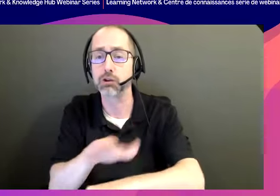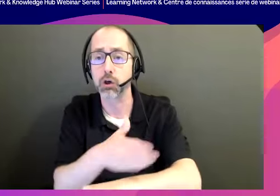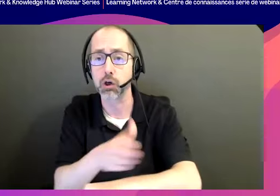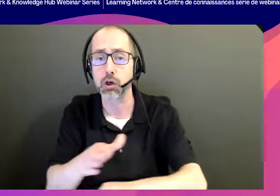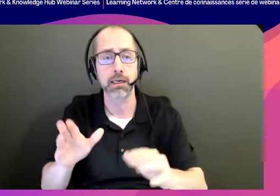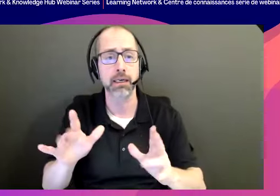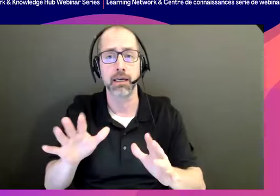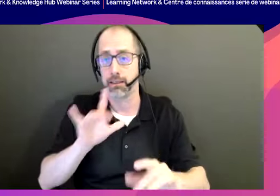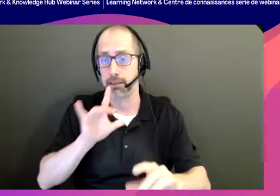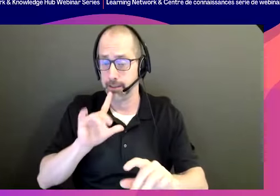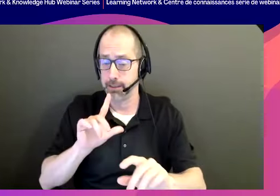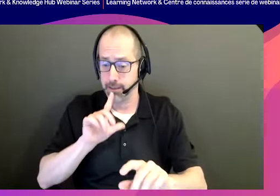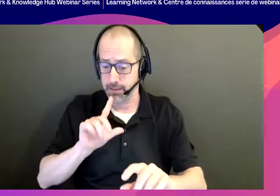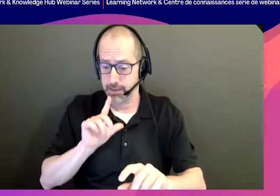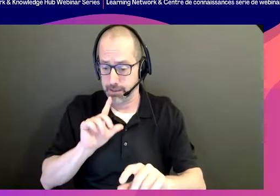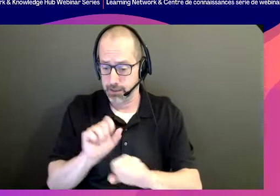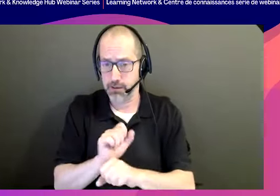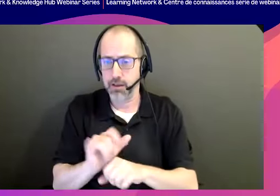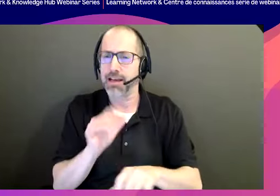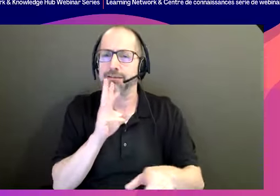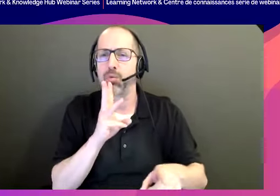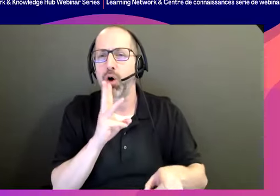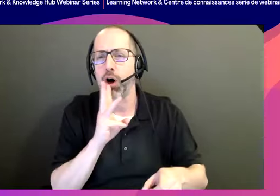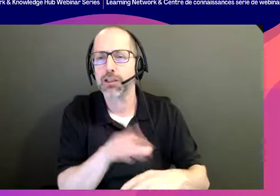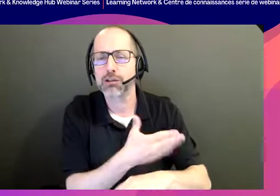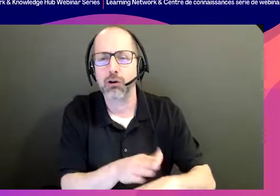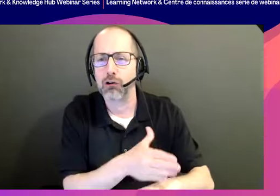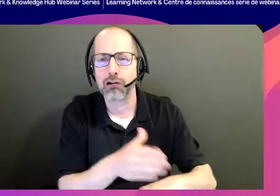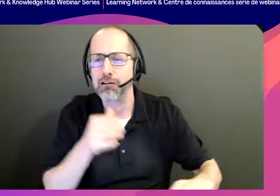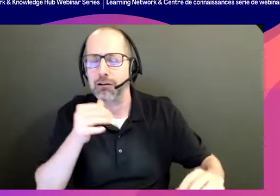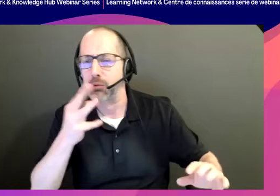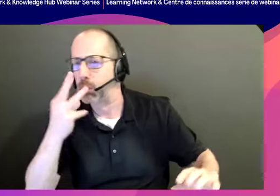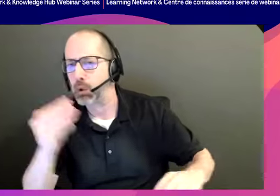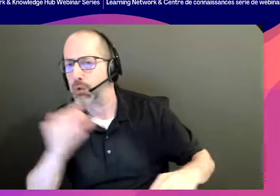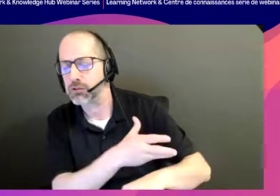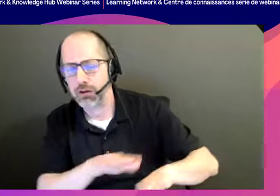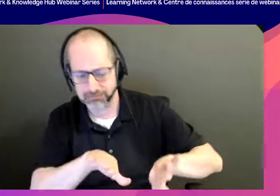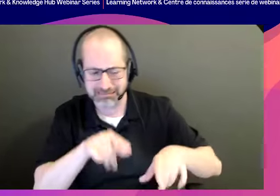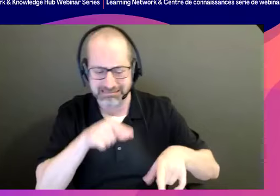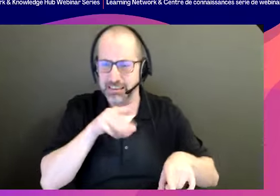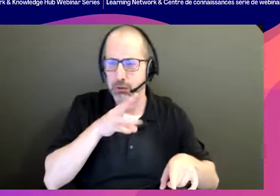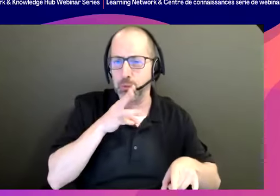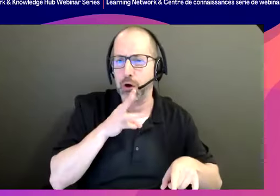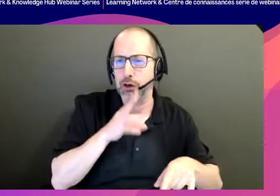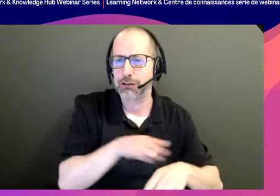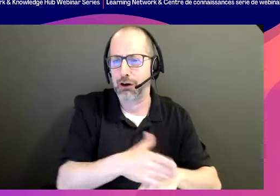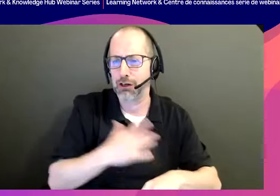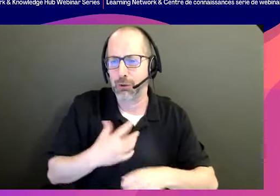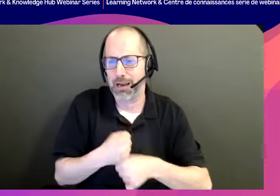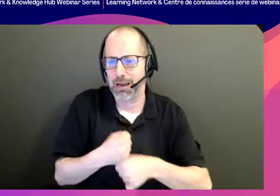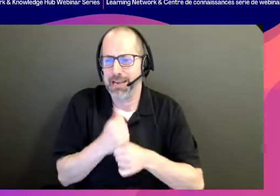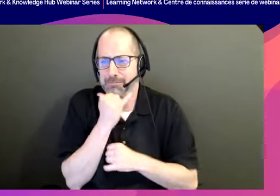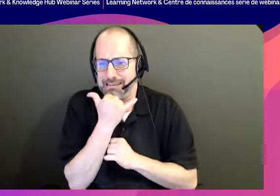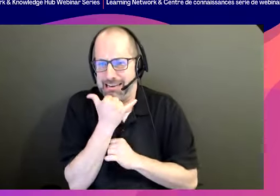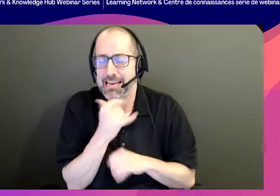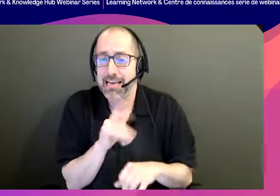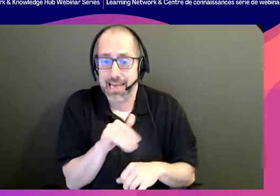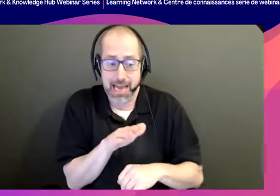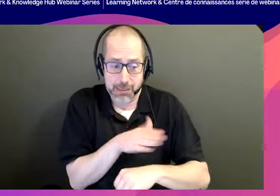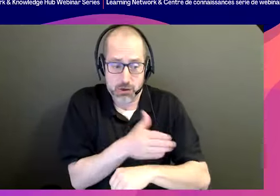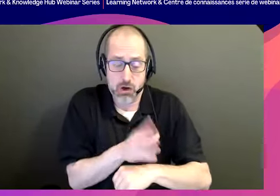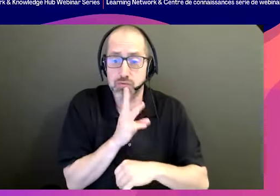it was the water song, which is, I made a mistake in the beginning. It's a water song, and the